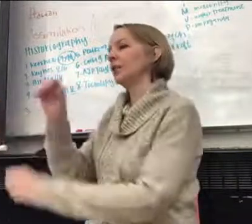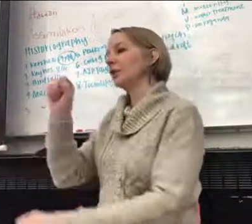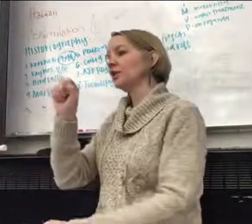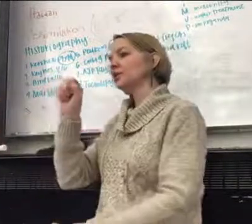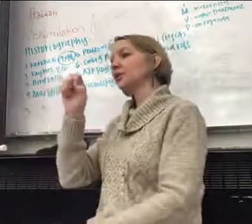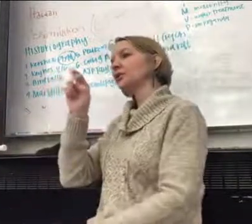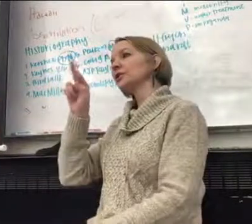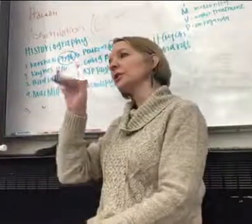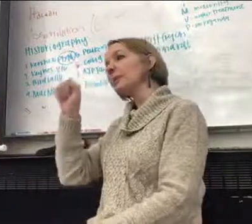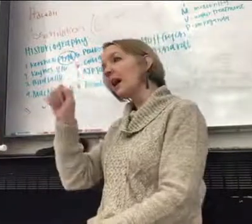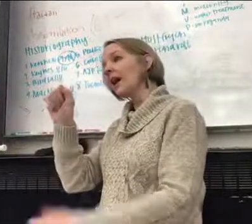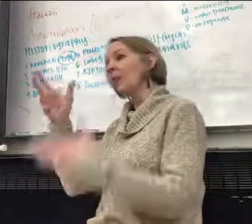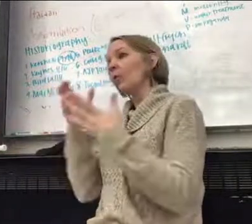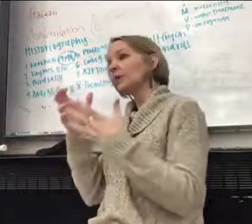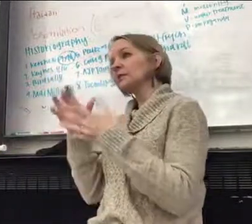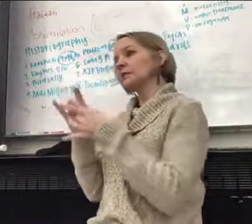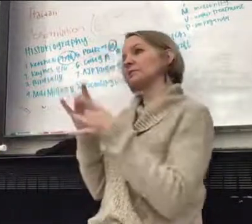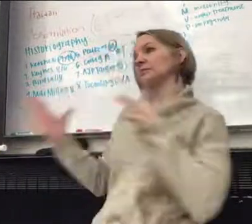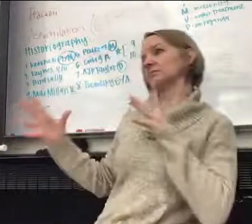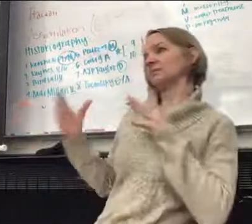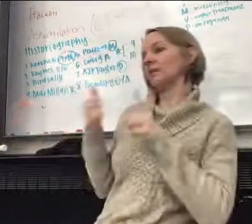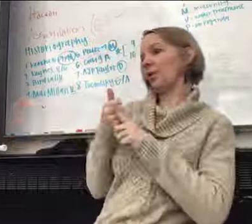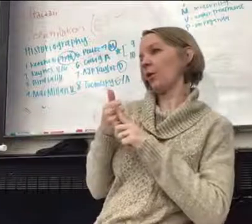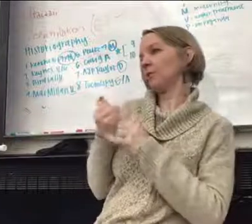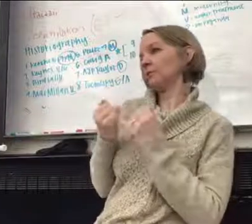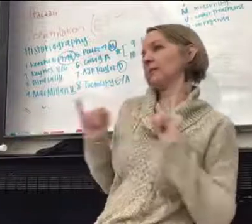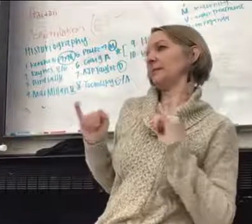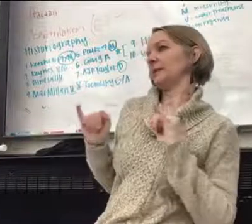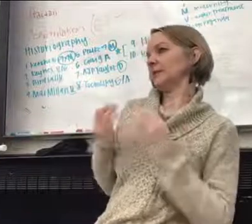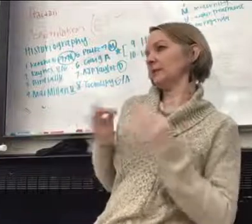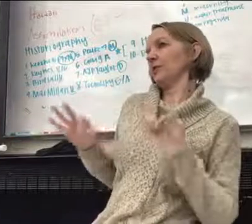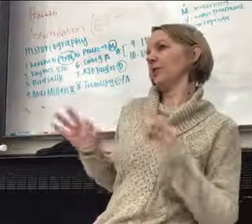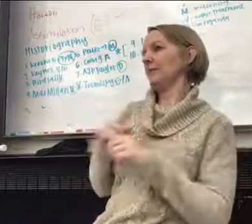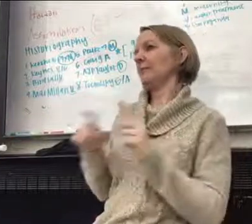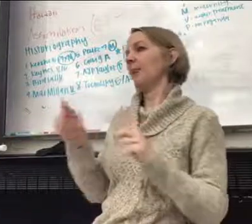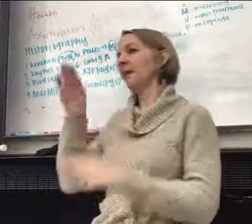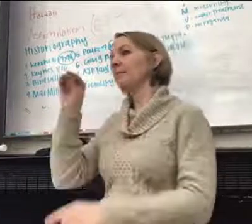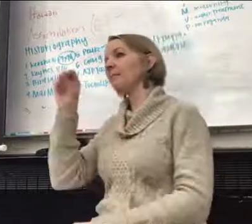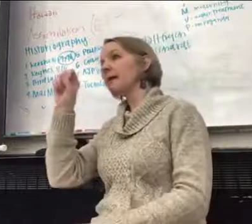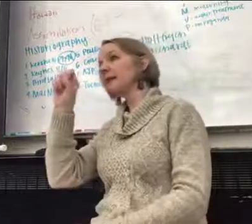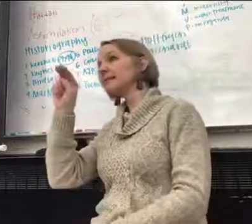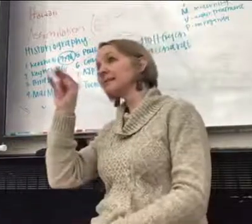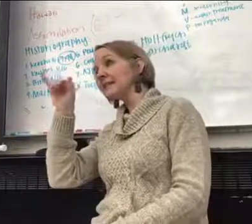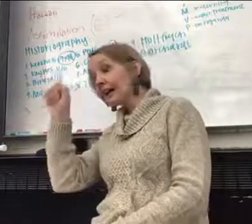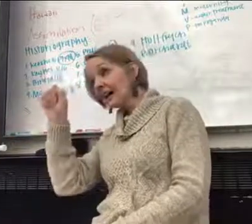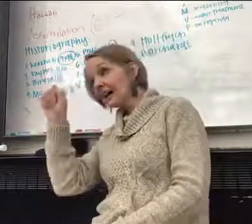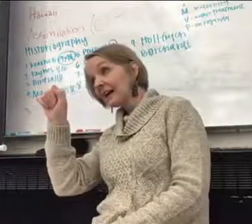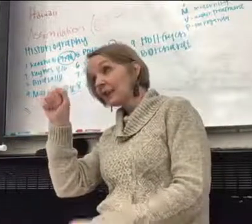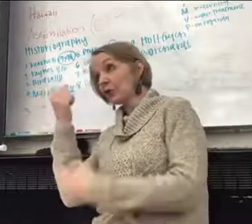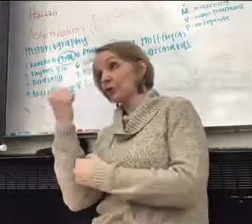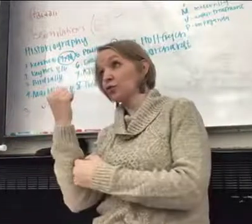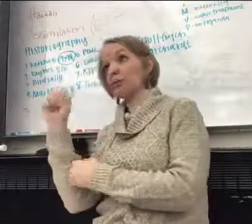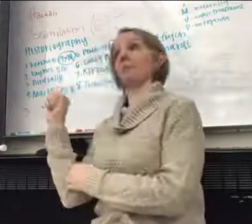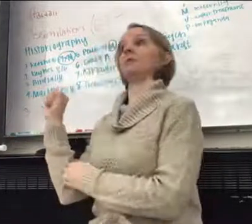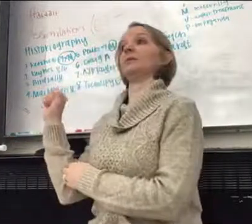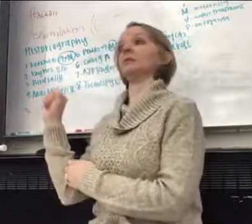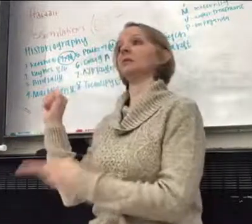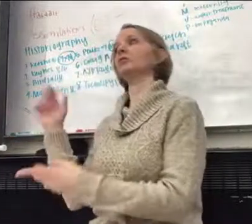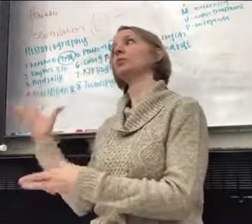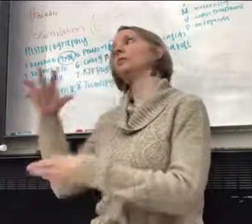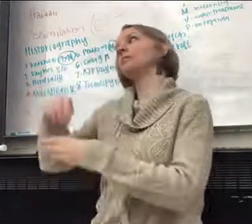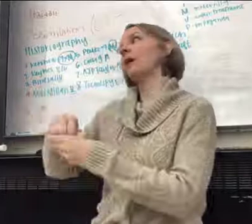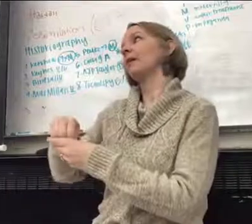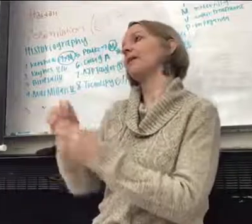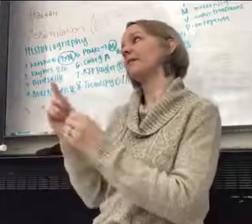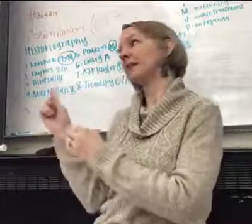to become the new Austria-Hungary, basically, in all this. Well, yeah. But the Bosnian rebels, so the Bosnian rebels were part of this whole